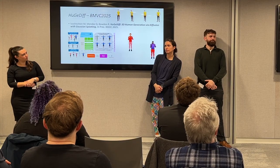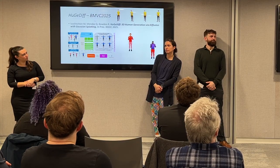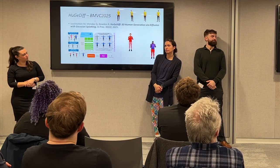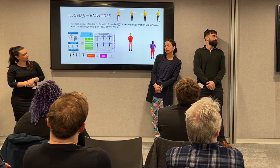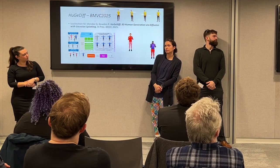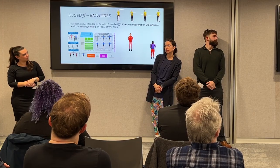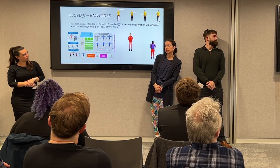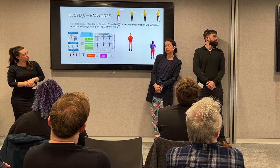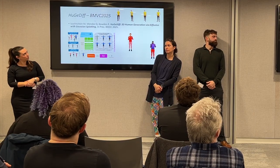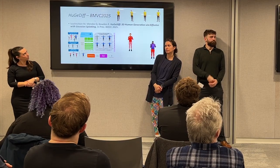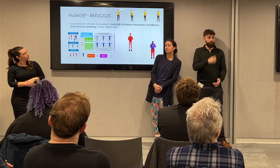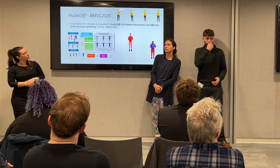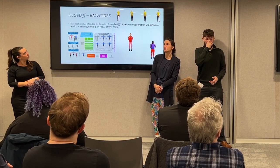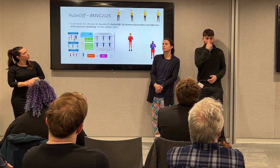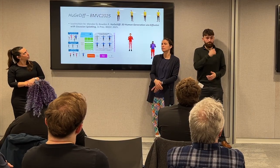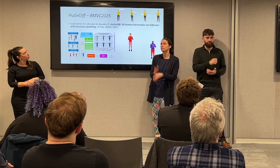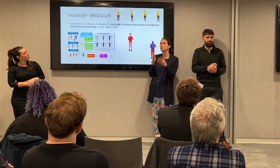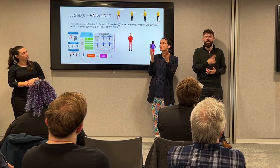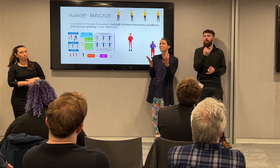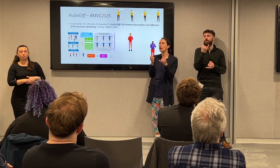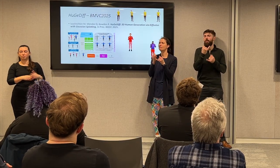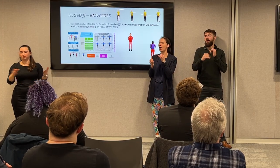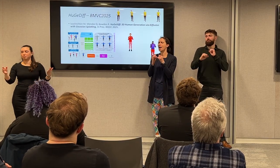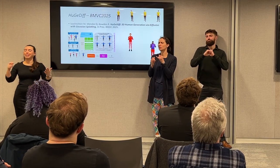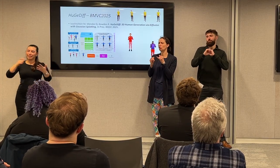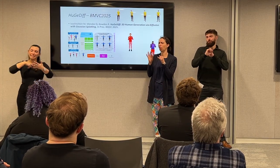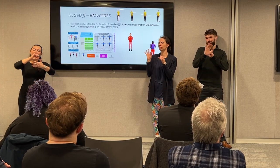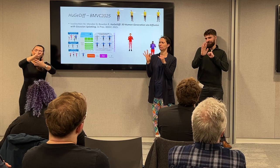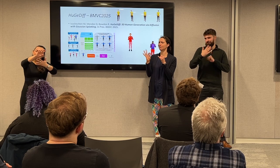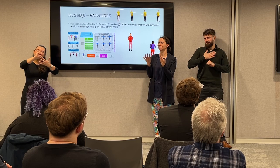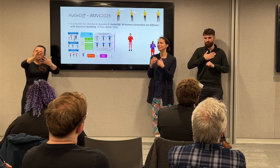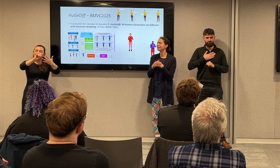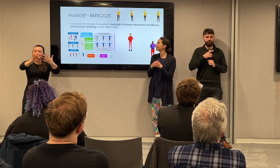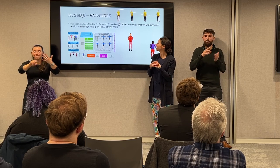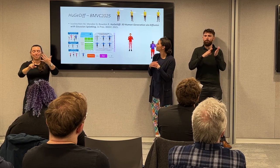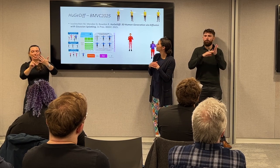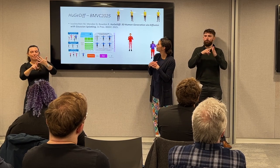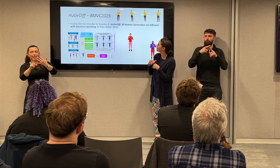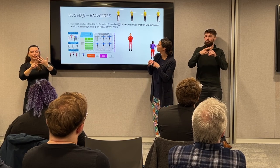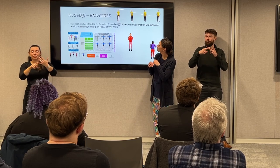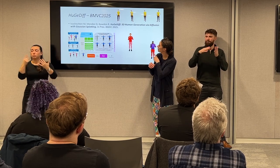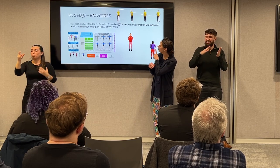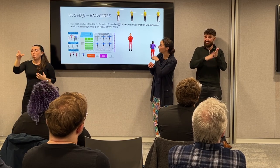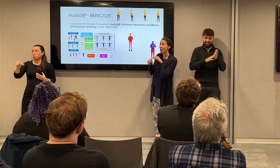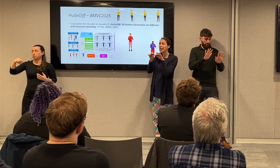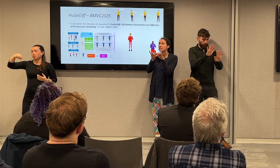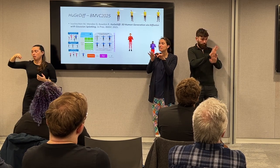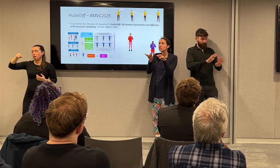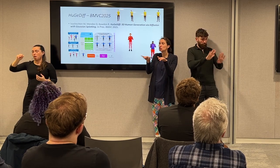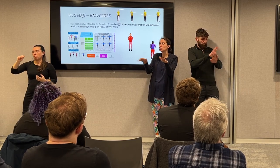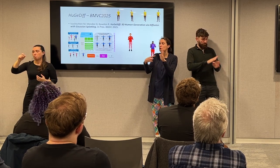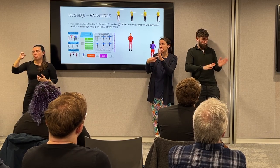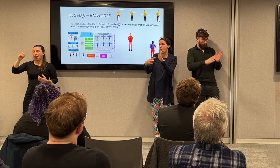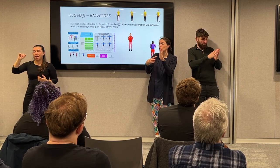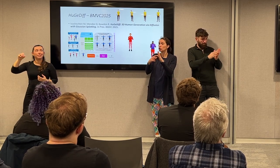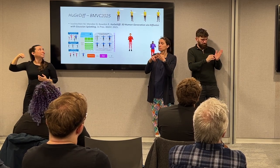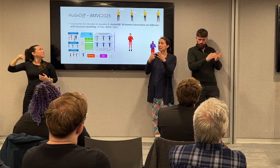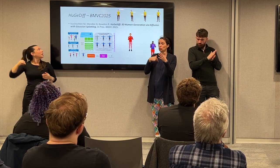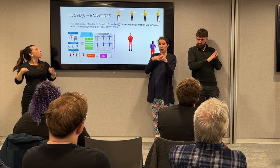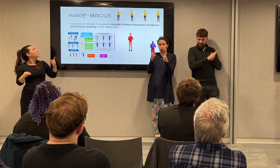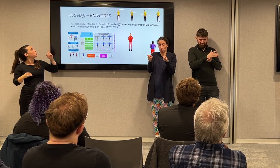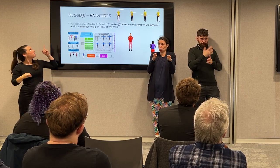And then final plug, which is also Maxim. We've done some work taking those diffusion models that allow us to